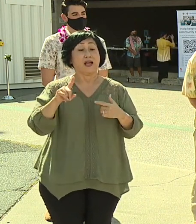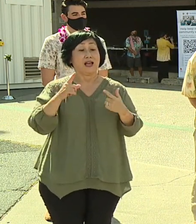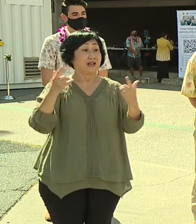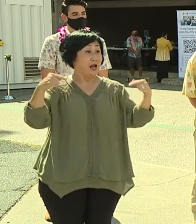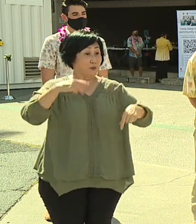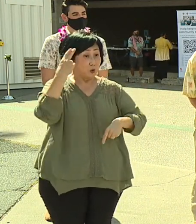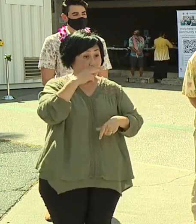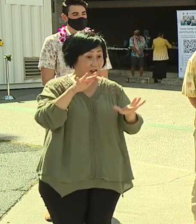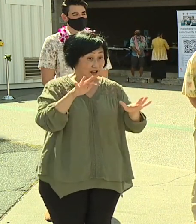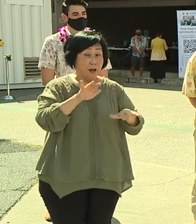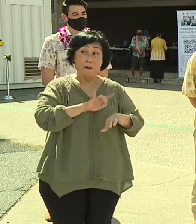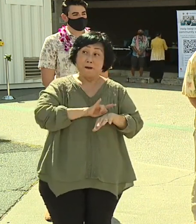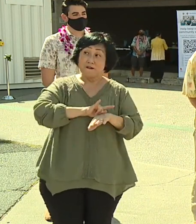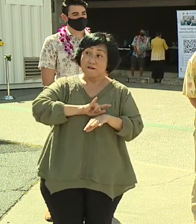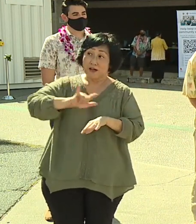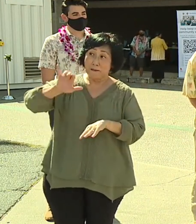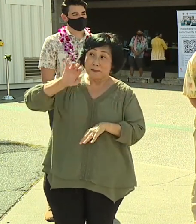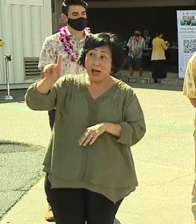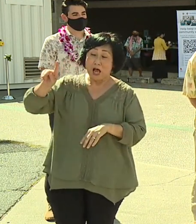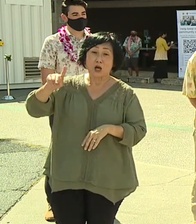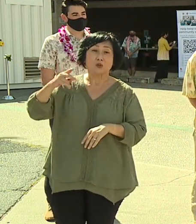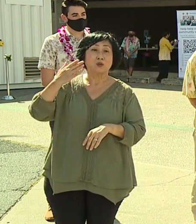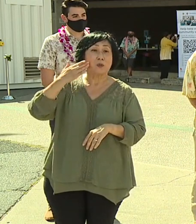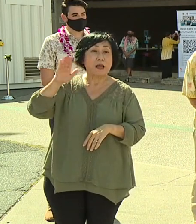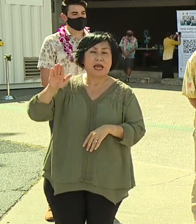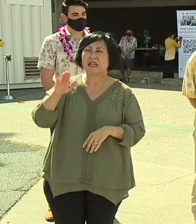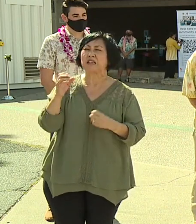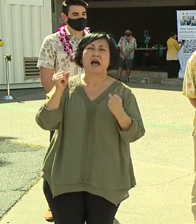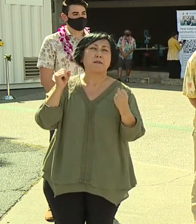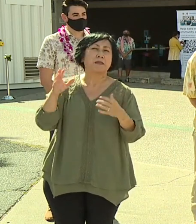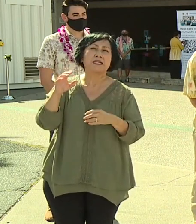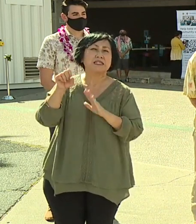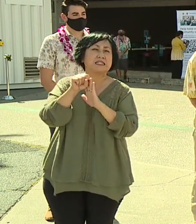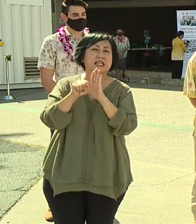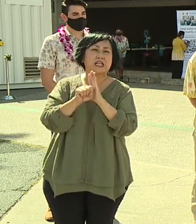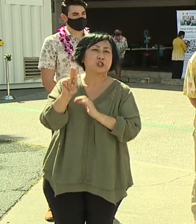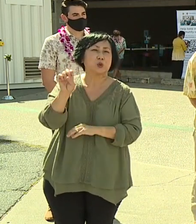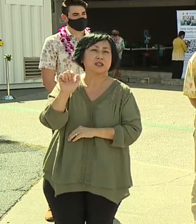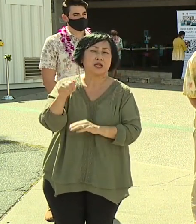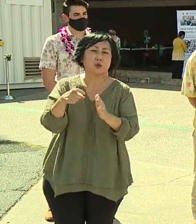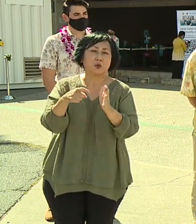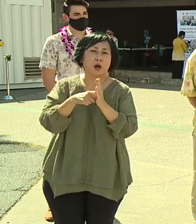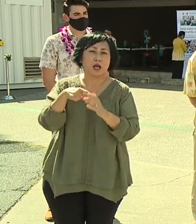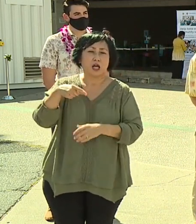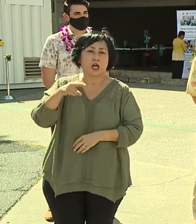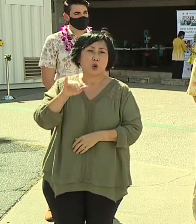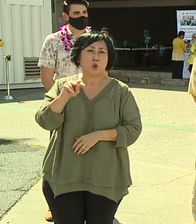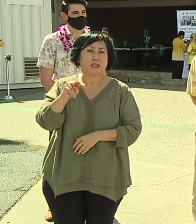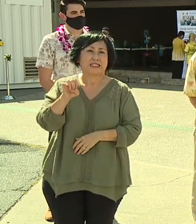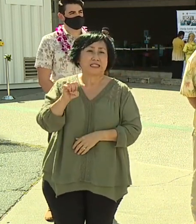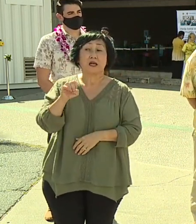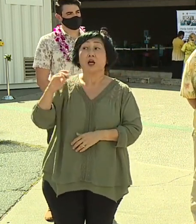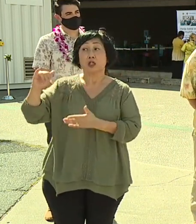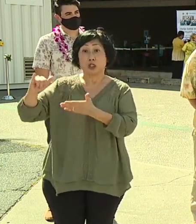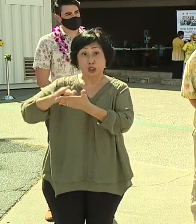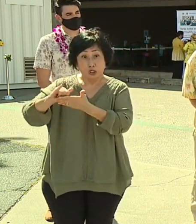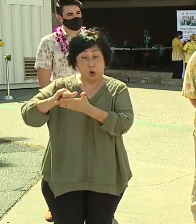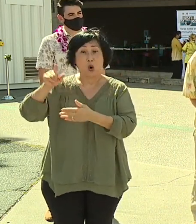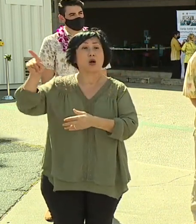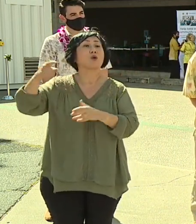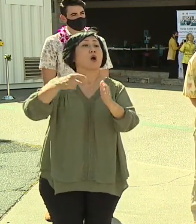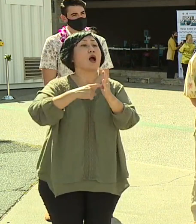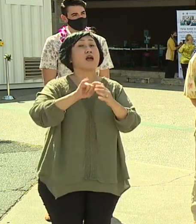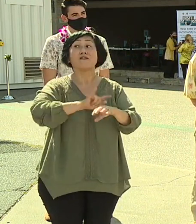the continent, there are very few states who require quarantine coming from Hawaii. I know that New York State now is requiring anyone coming into their